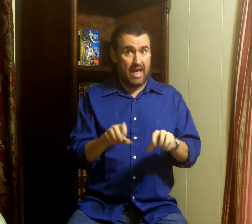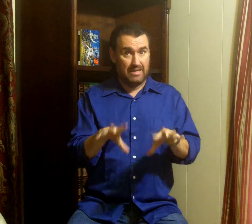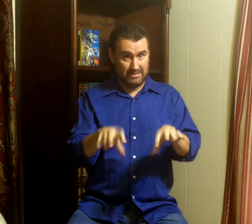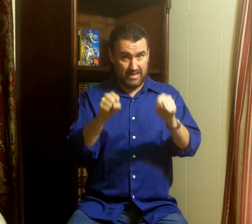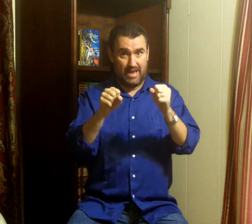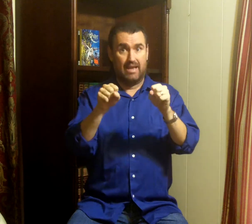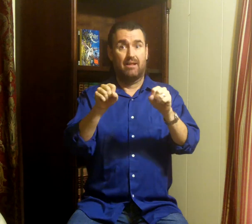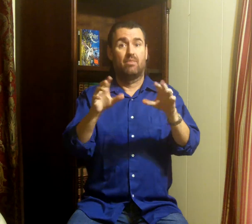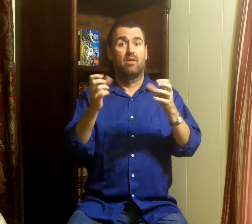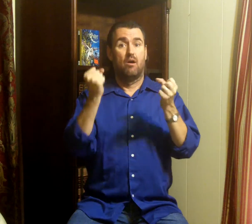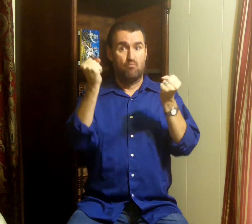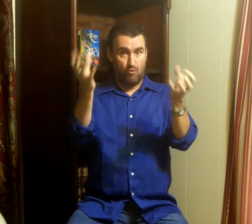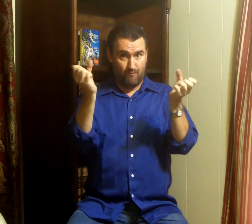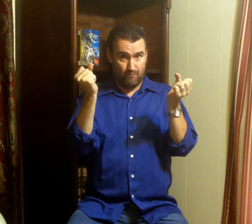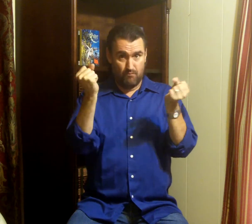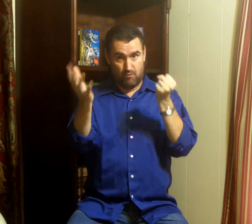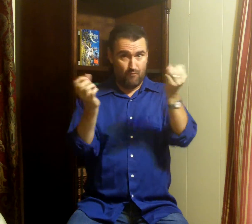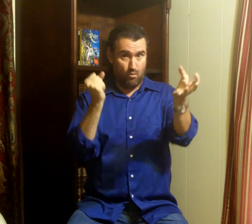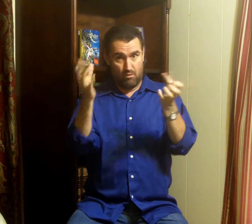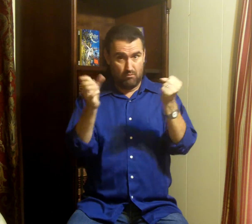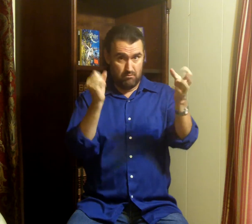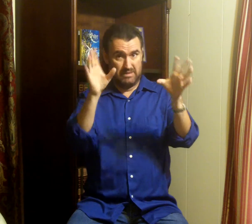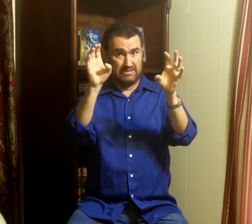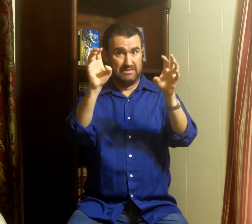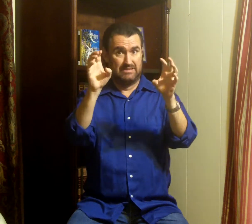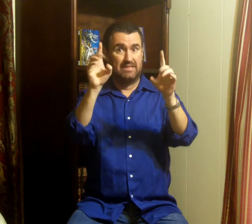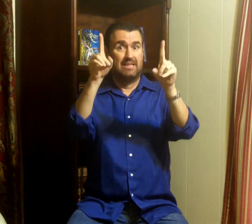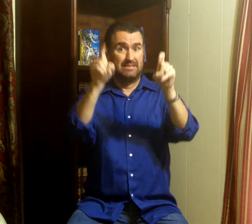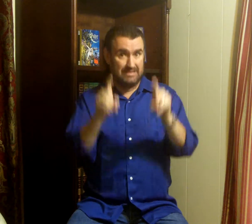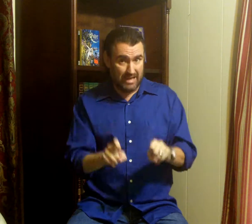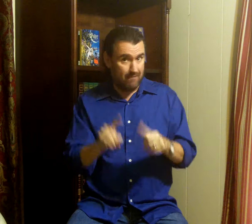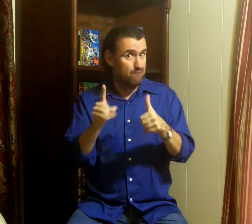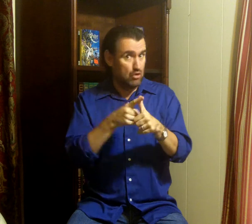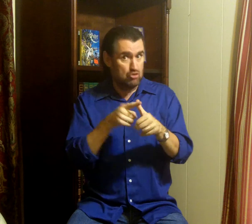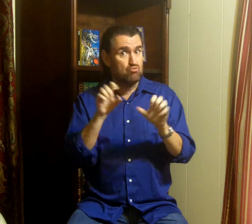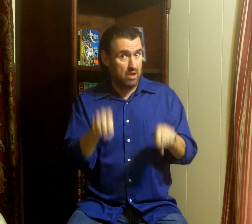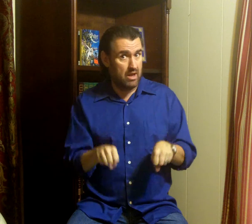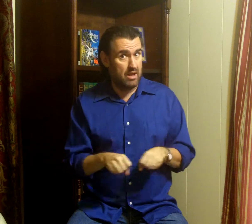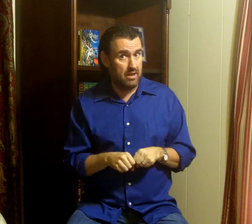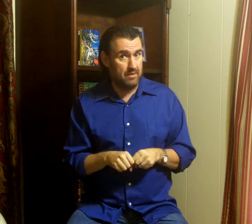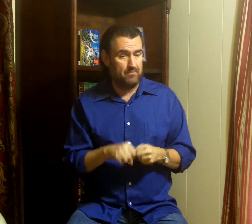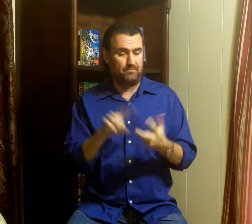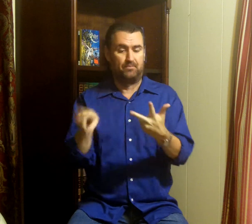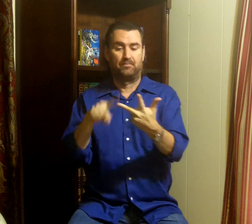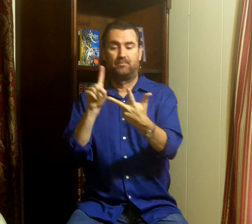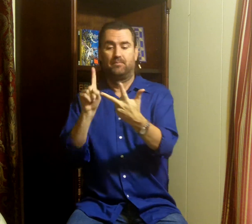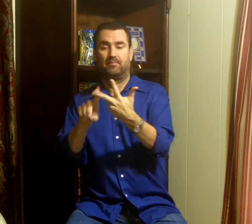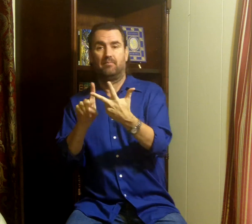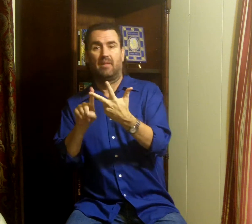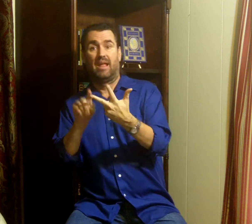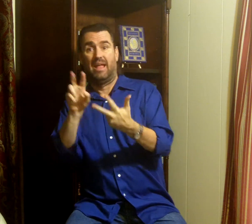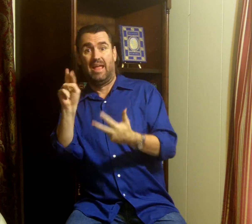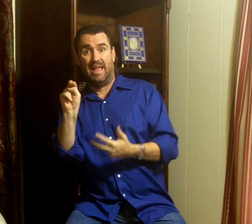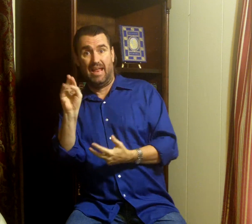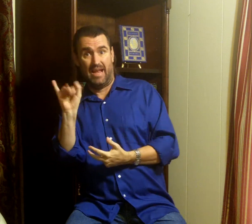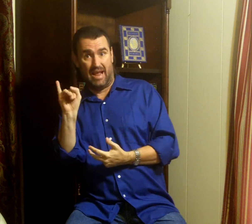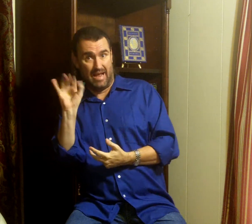knowledge exam. If you want to take the NIC evaluation, to be able to sit for